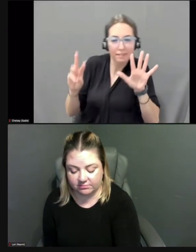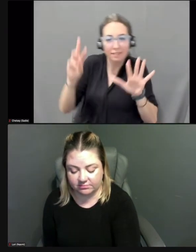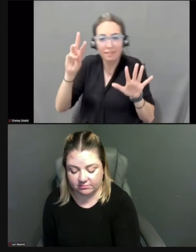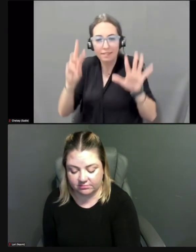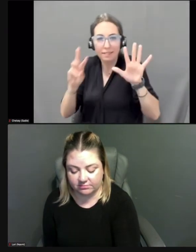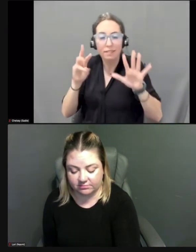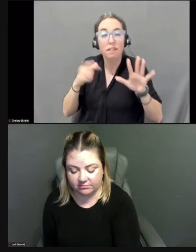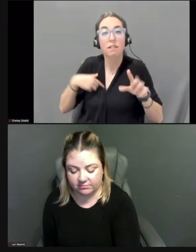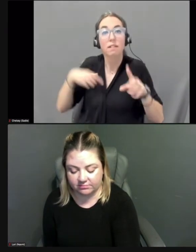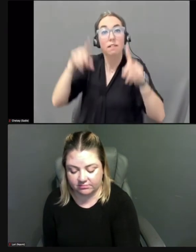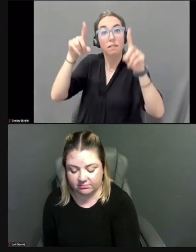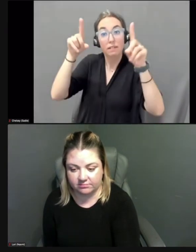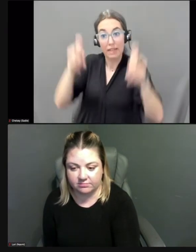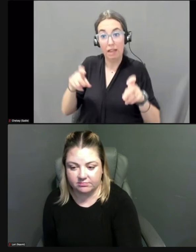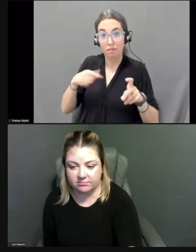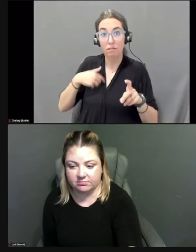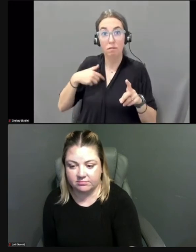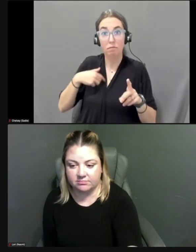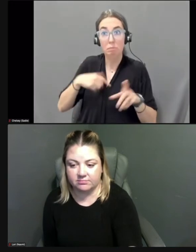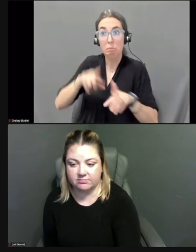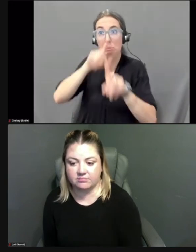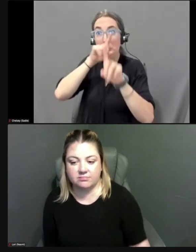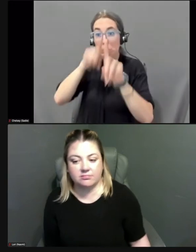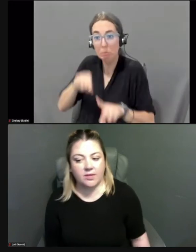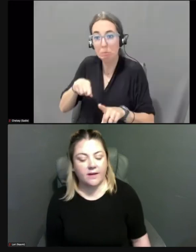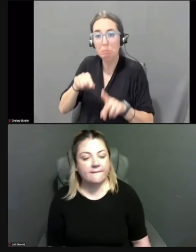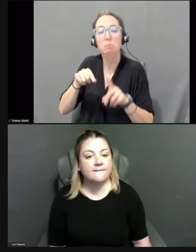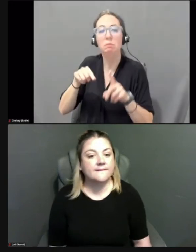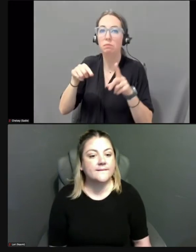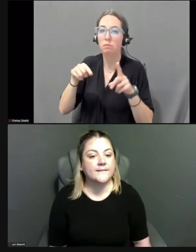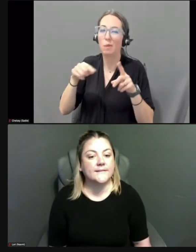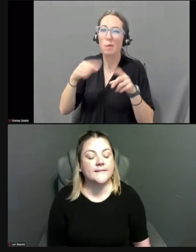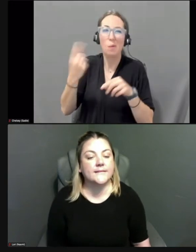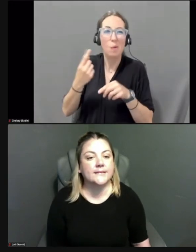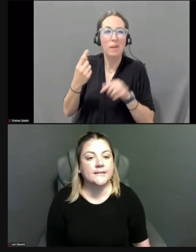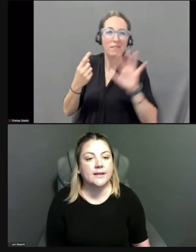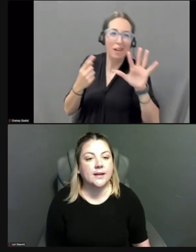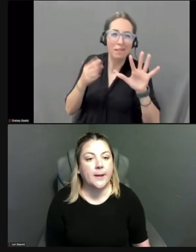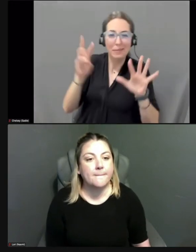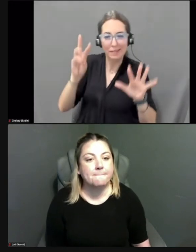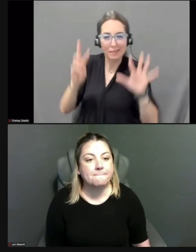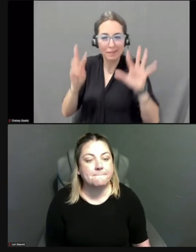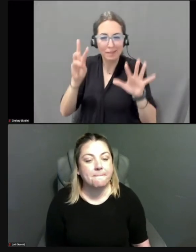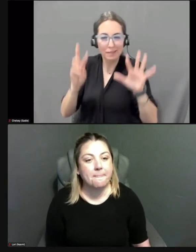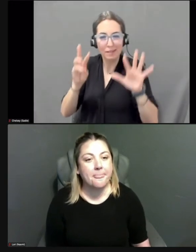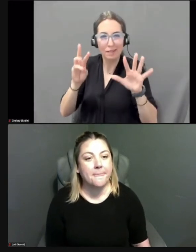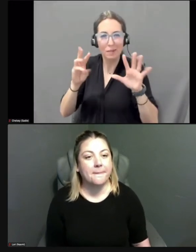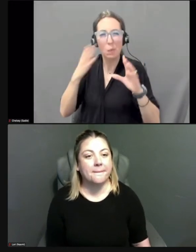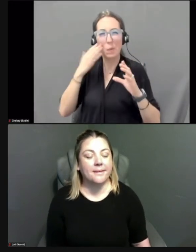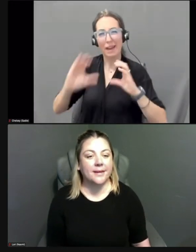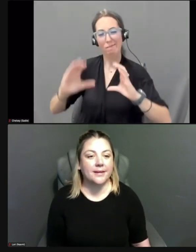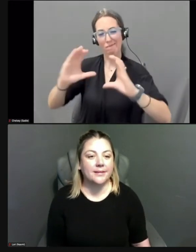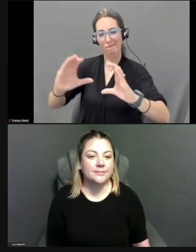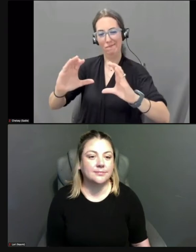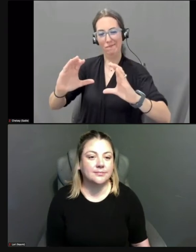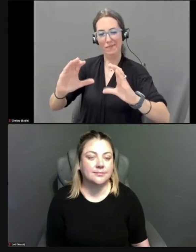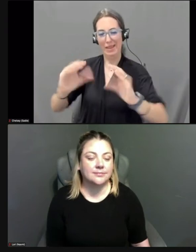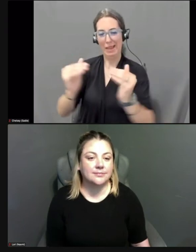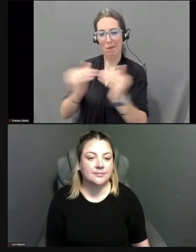are they're the same, almost. I get the same results on the pie chart of Enneagram numbers.